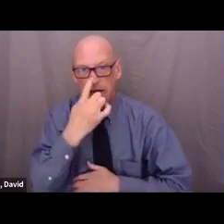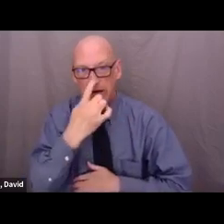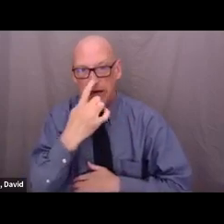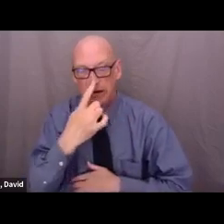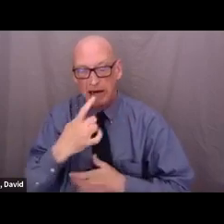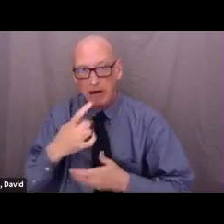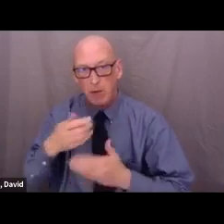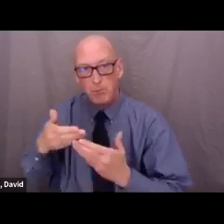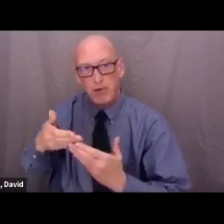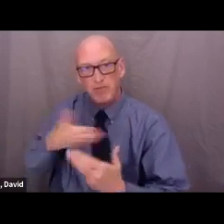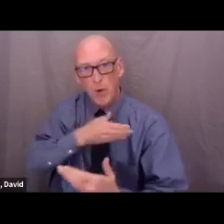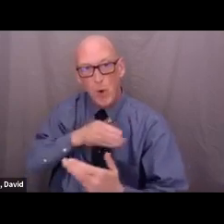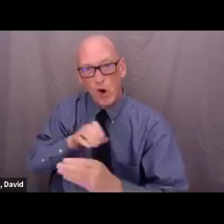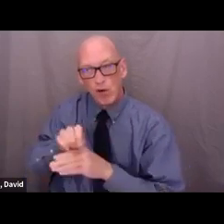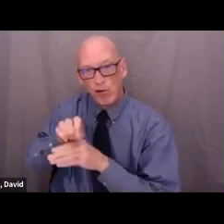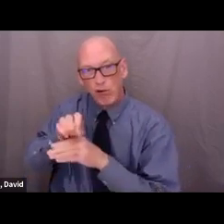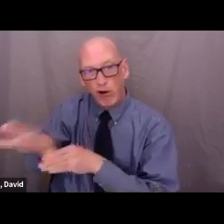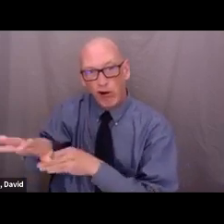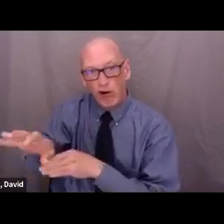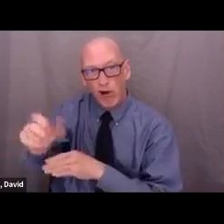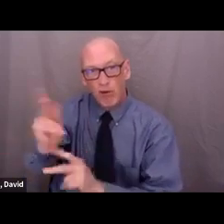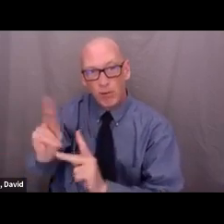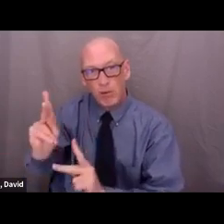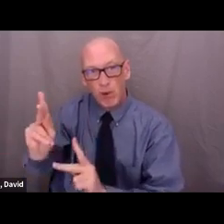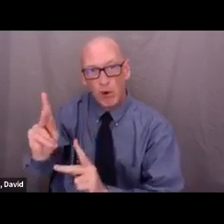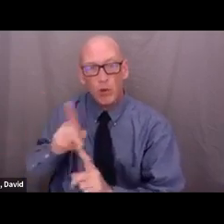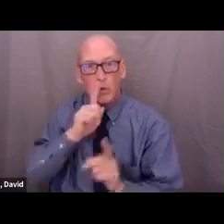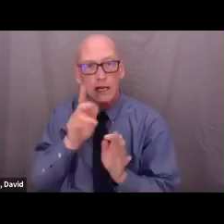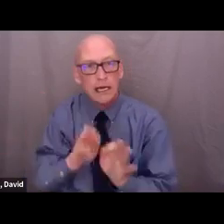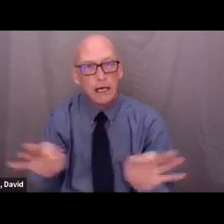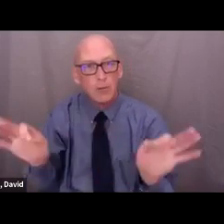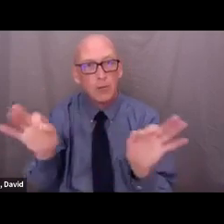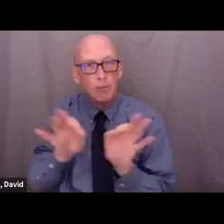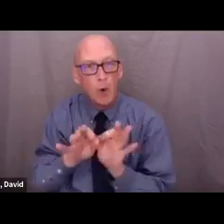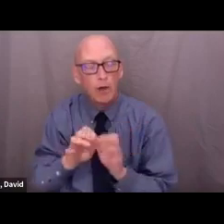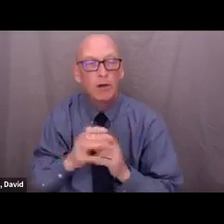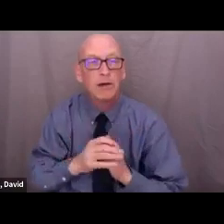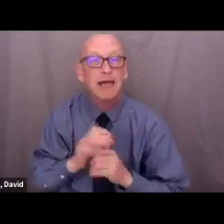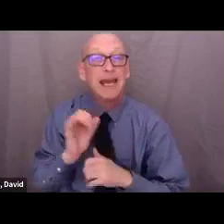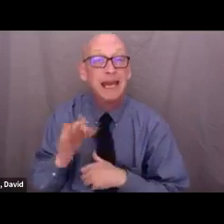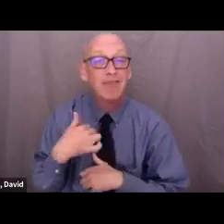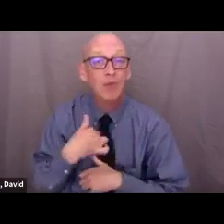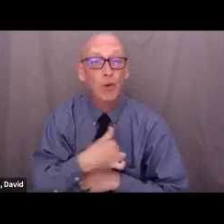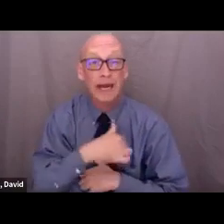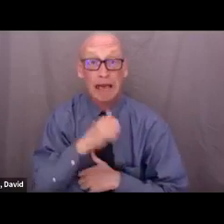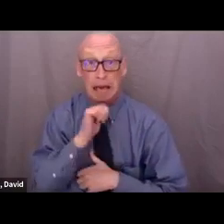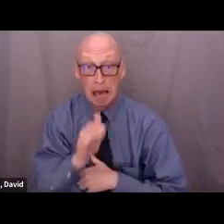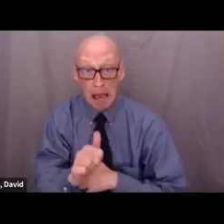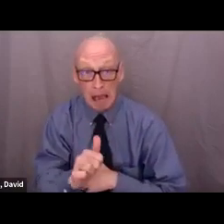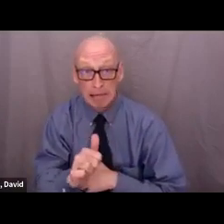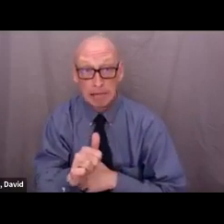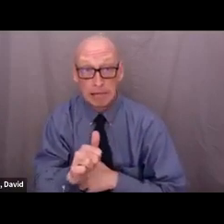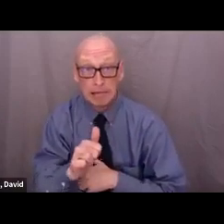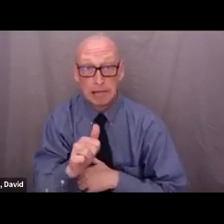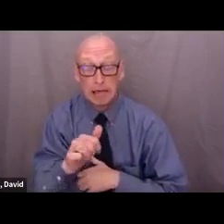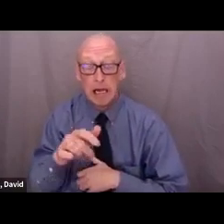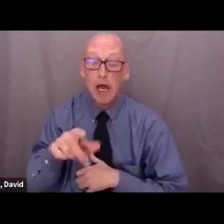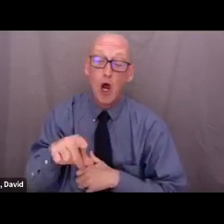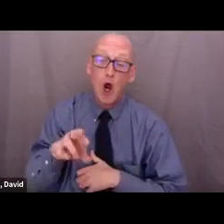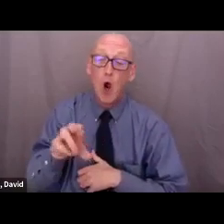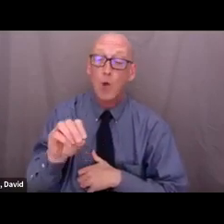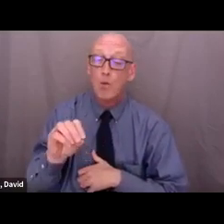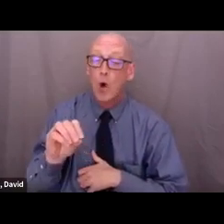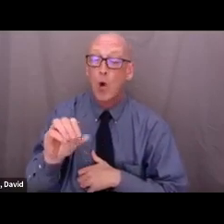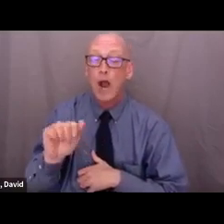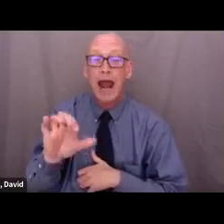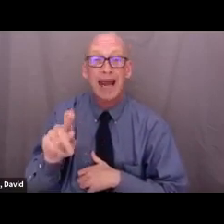really important. If we're not doing these things, if we're not taking that proactive approach, what's going to happen? We're going to be